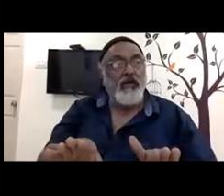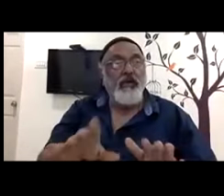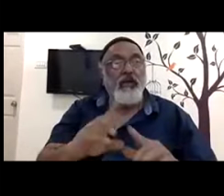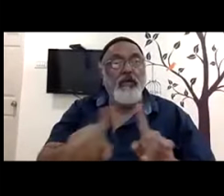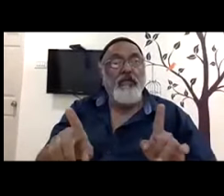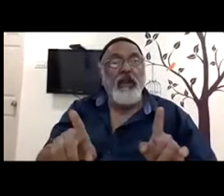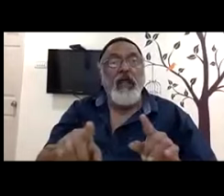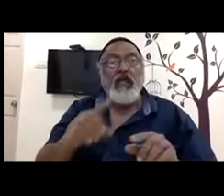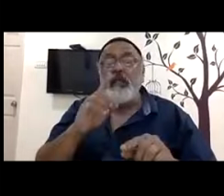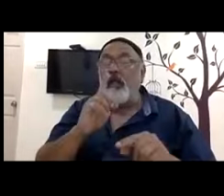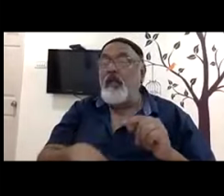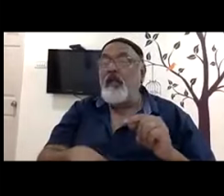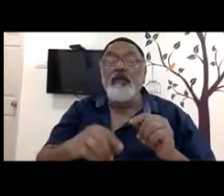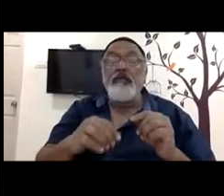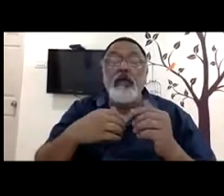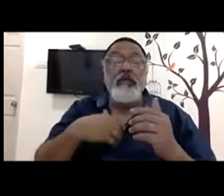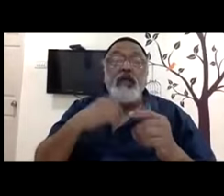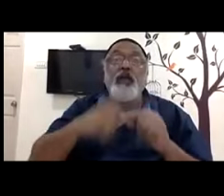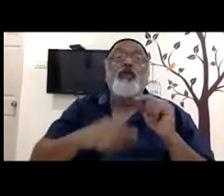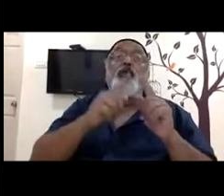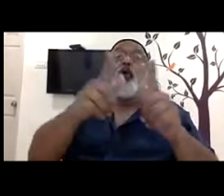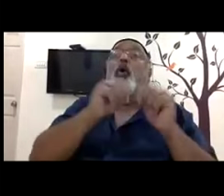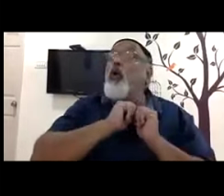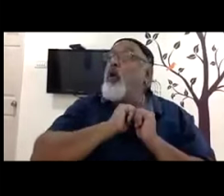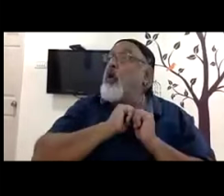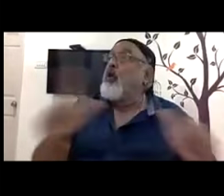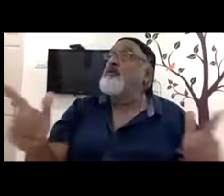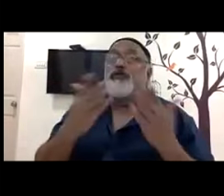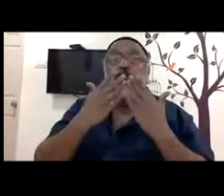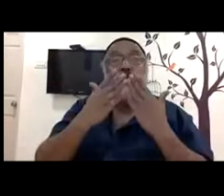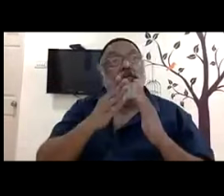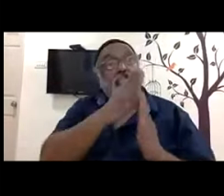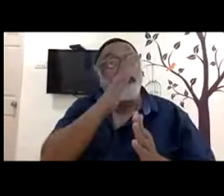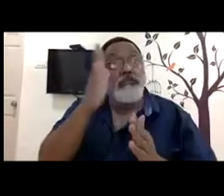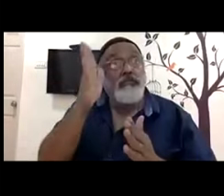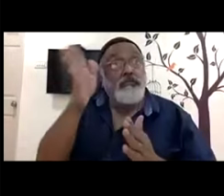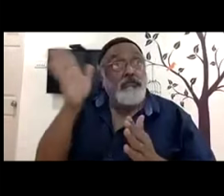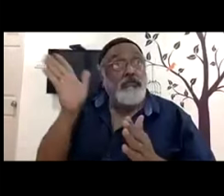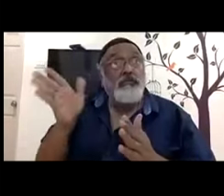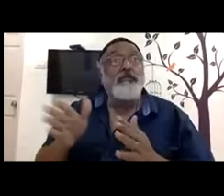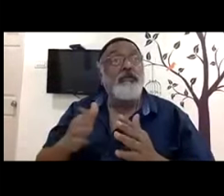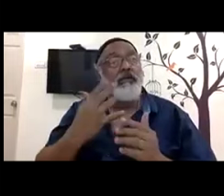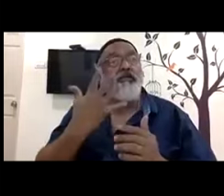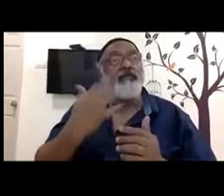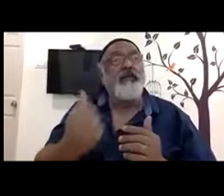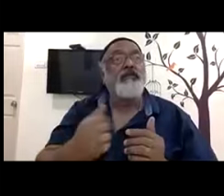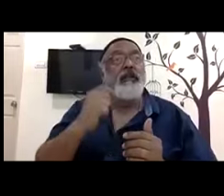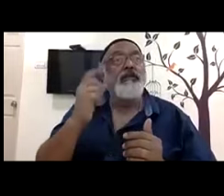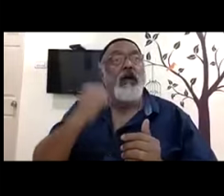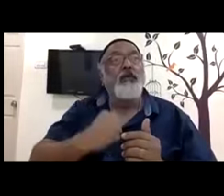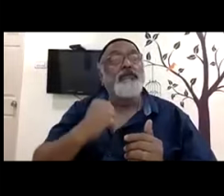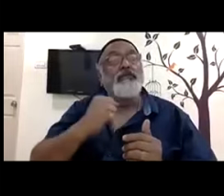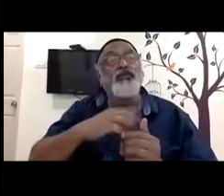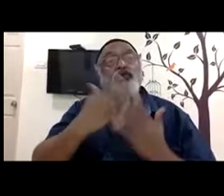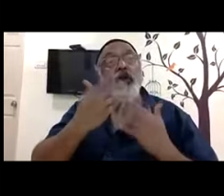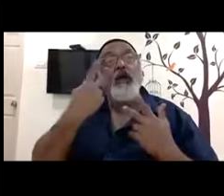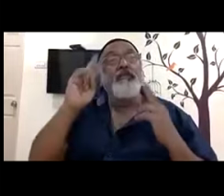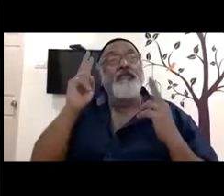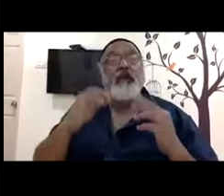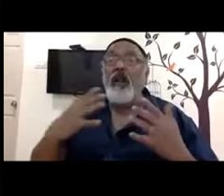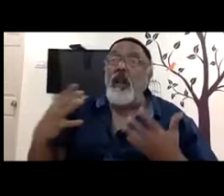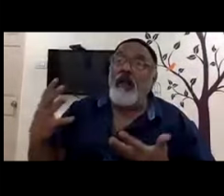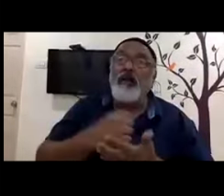reason, for the reasons of constraint of time, maybe funds. I cannot go to every school and collect my data. Therefore,